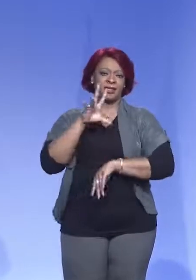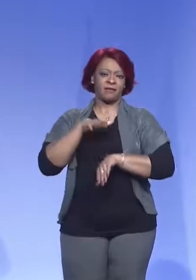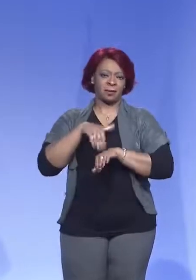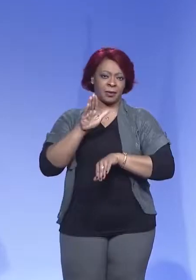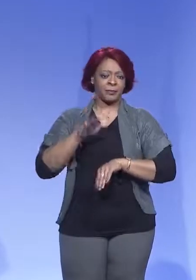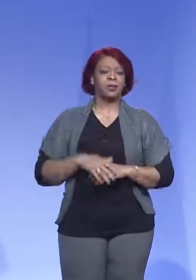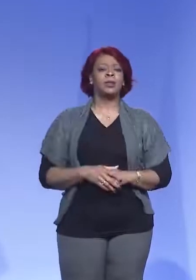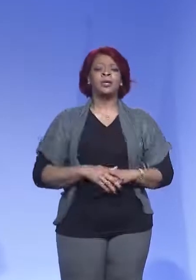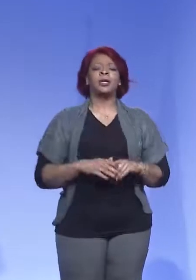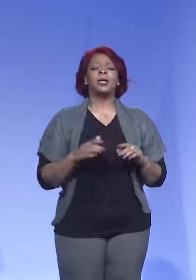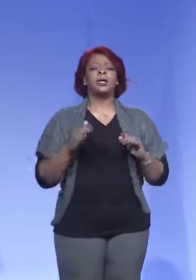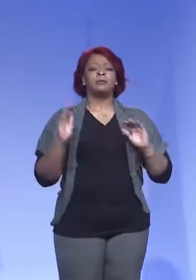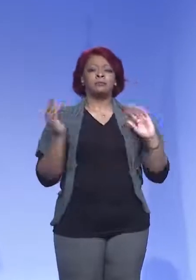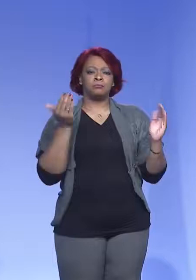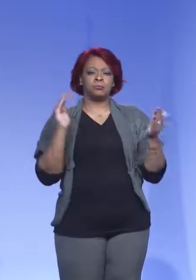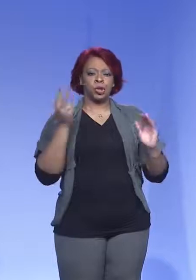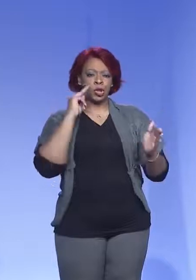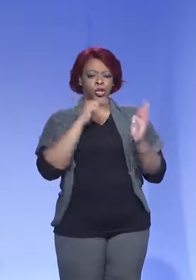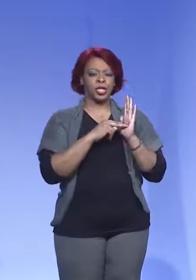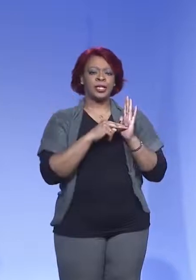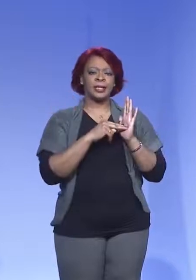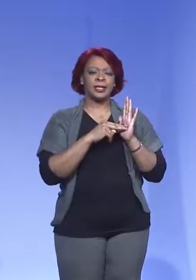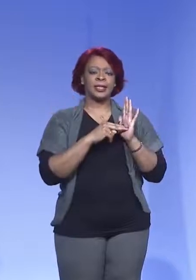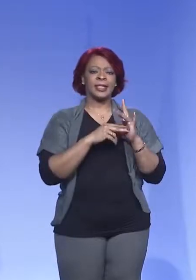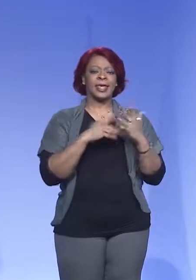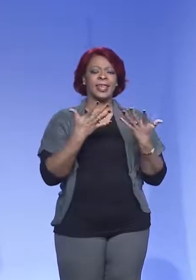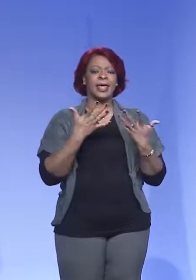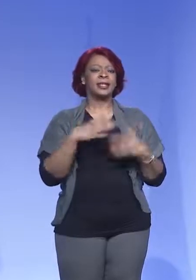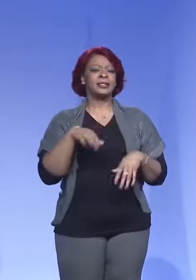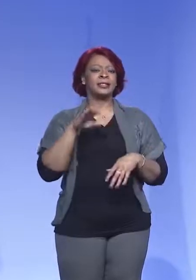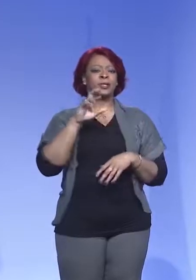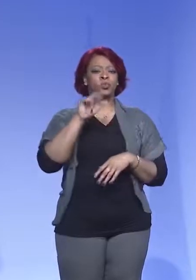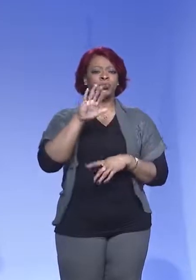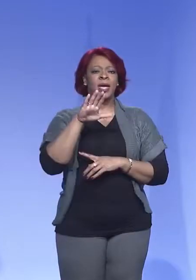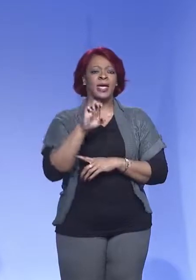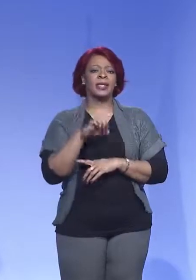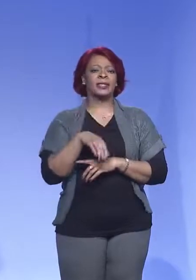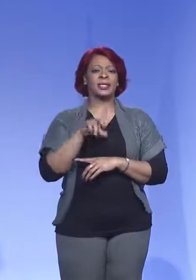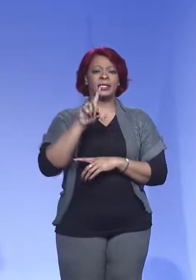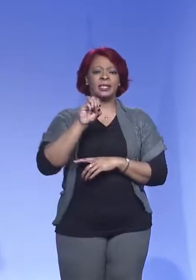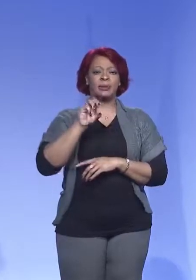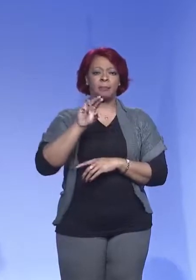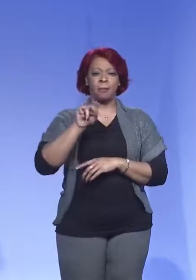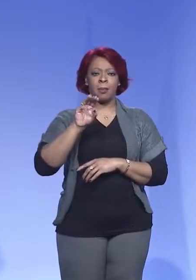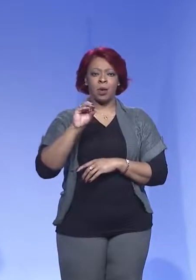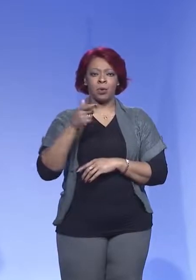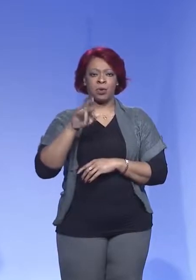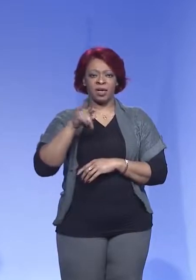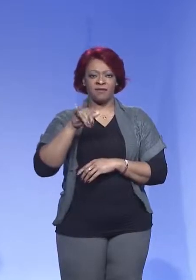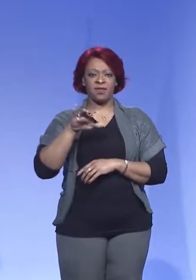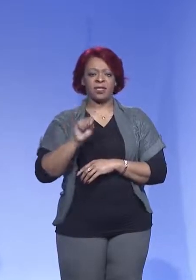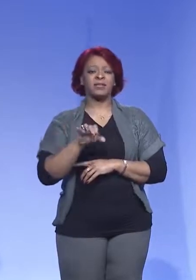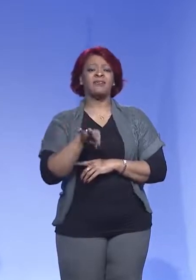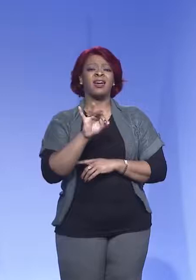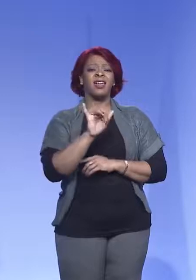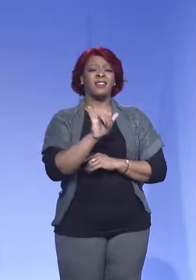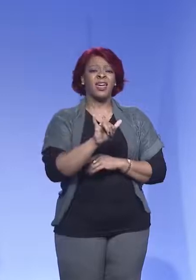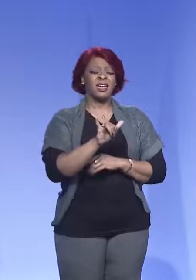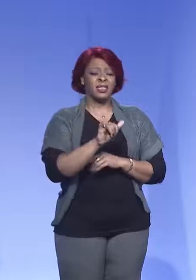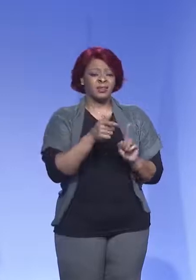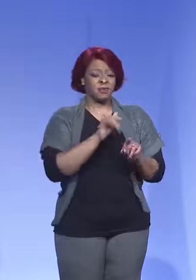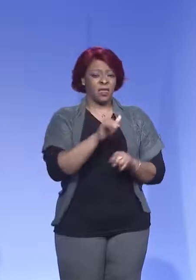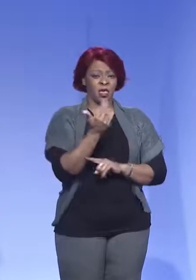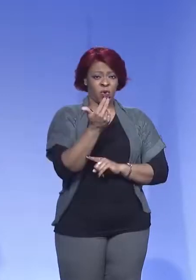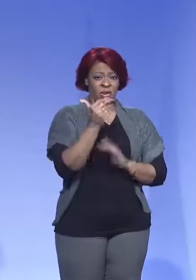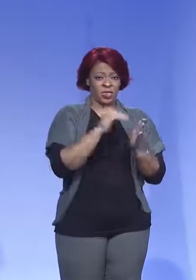look at the demographics by race, we find that of those